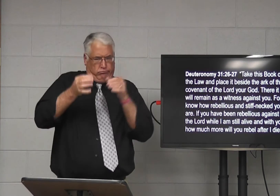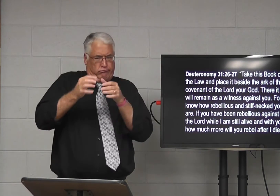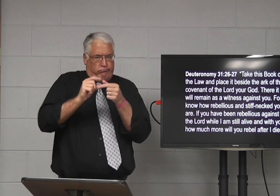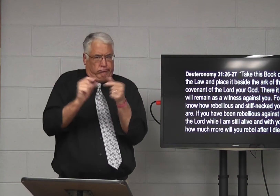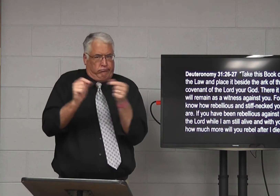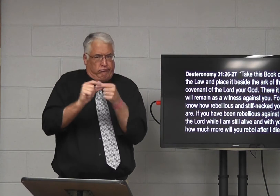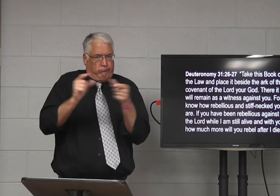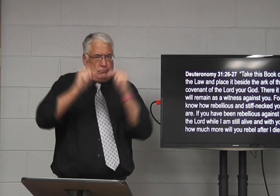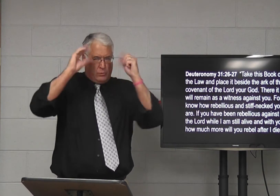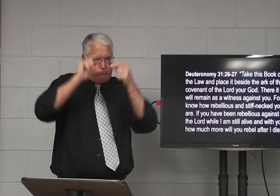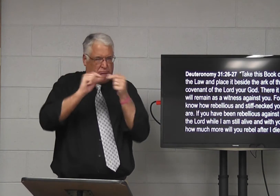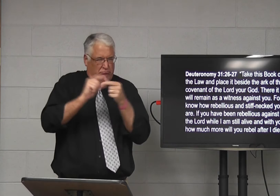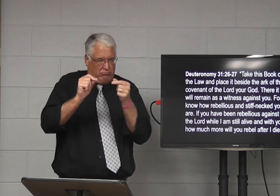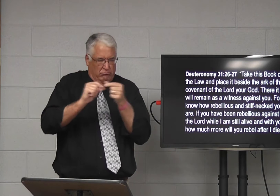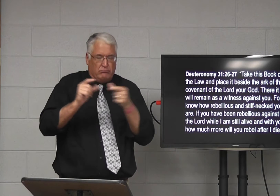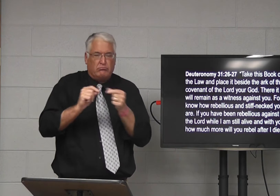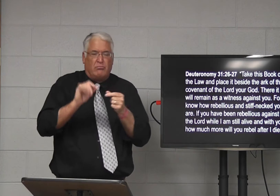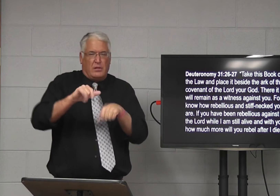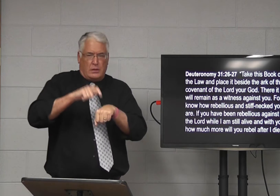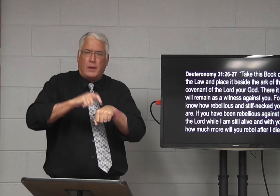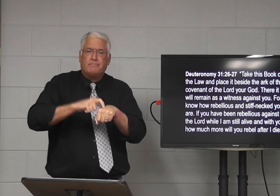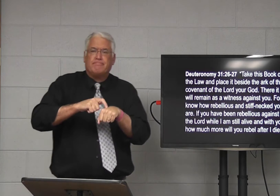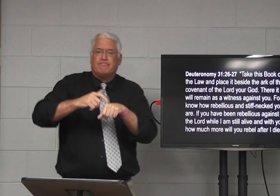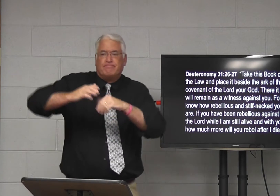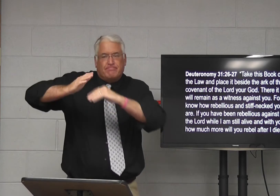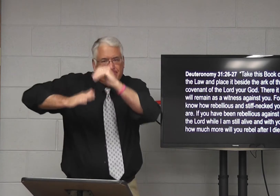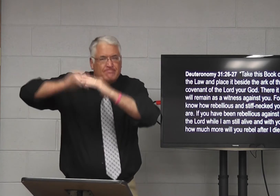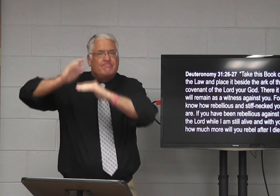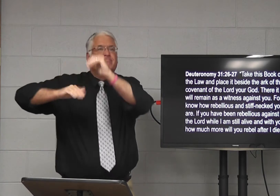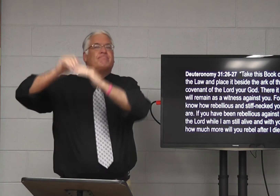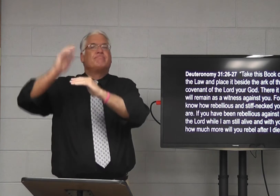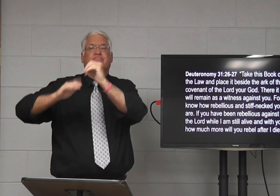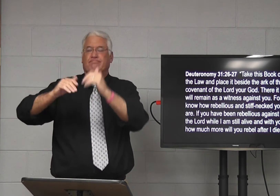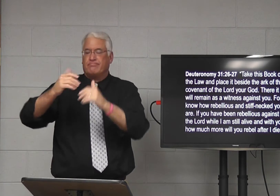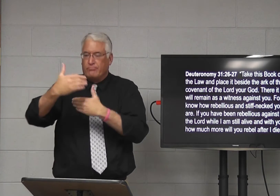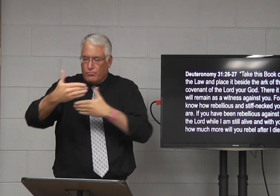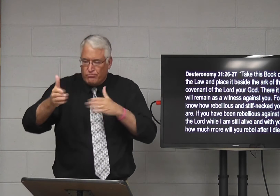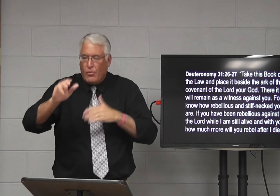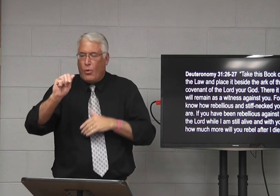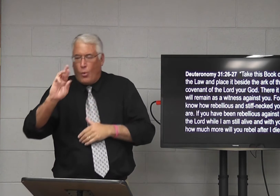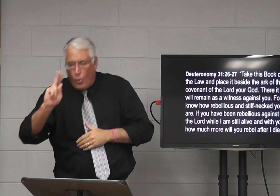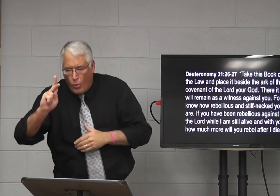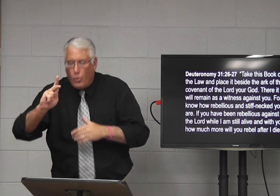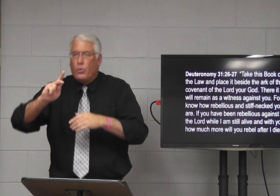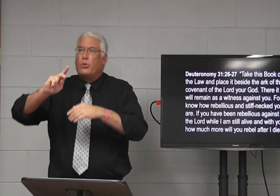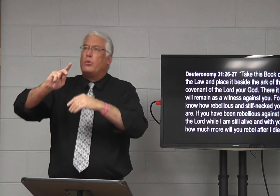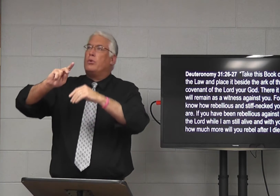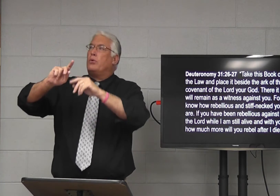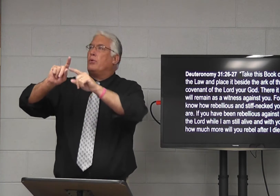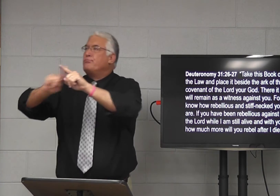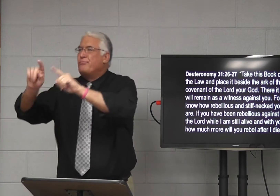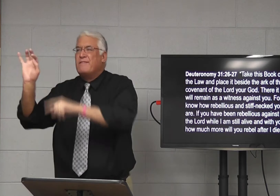And you know, Moses is talking here. He's building the ark.